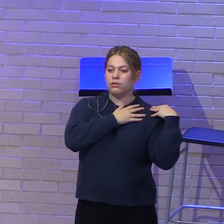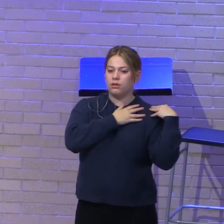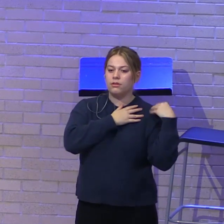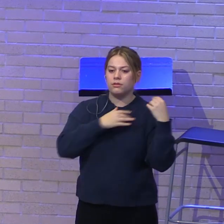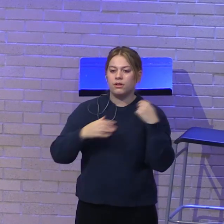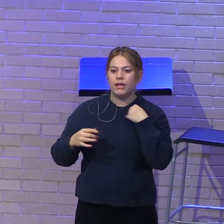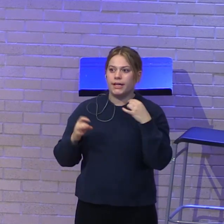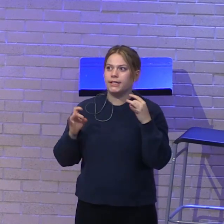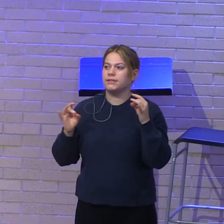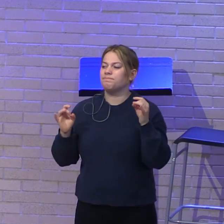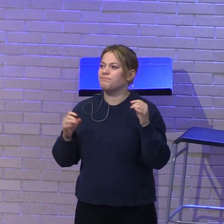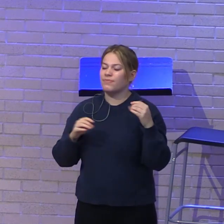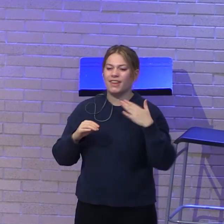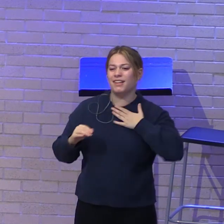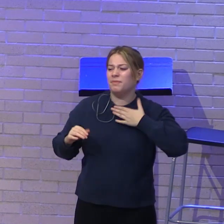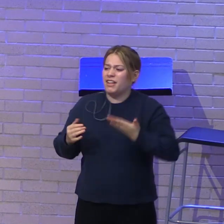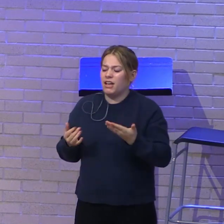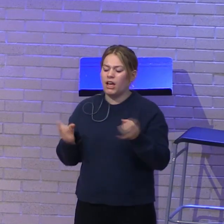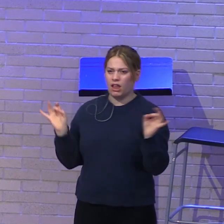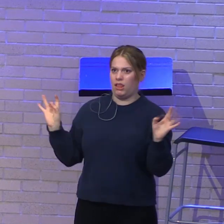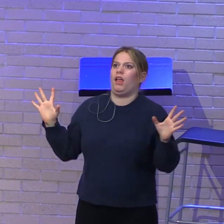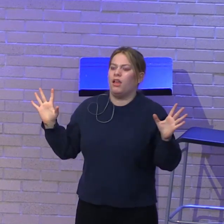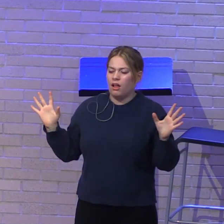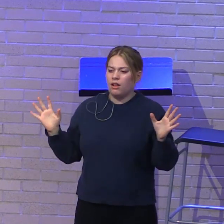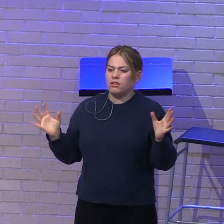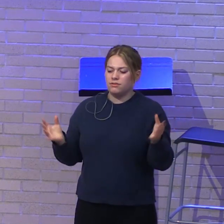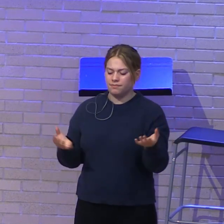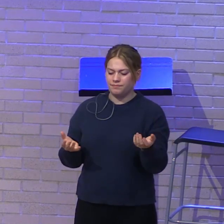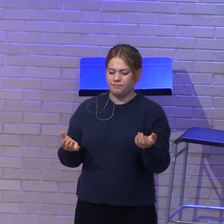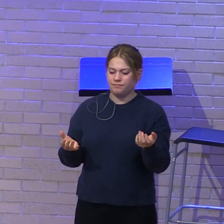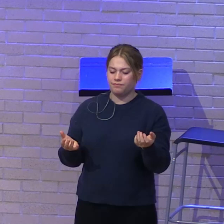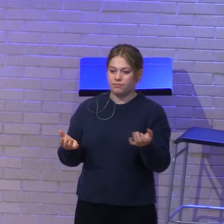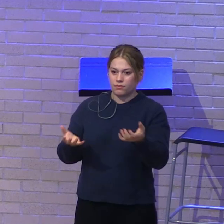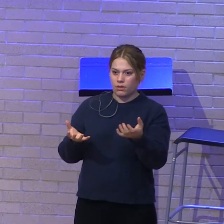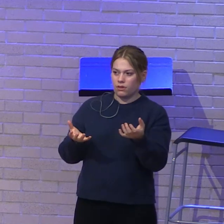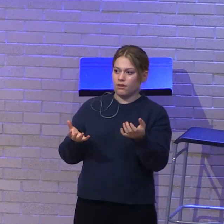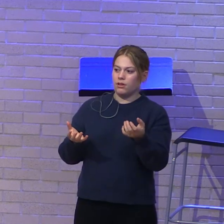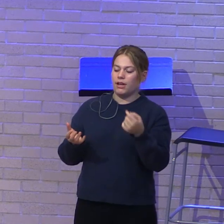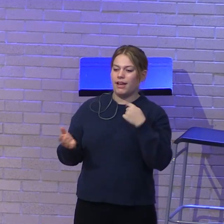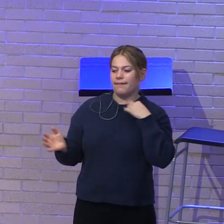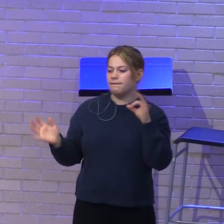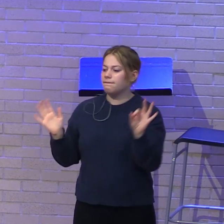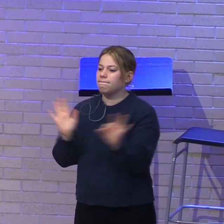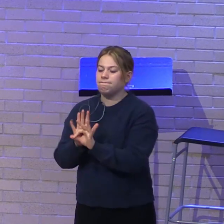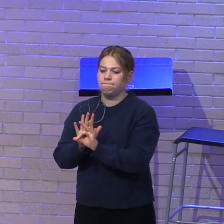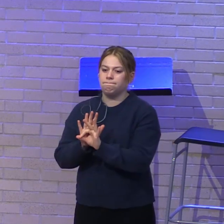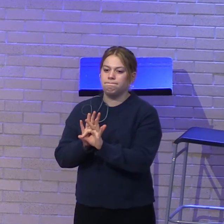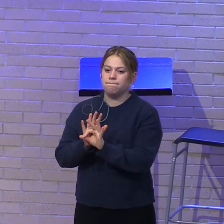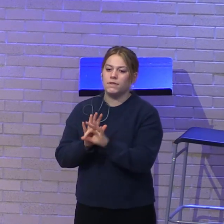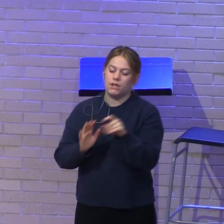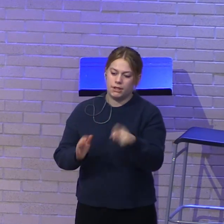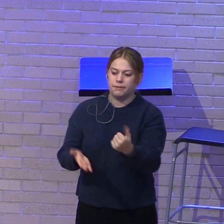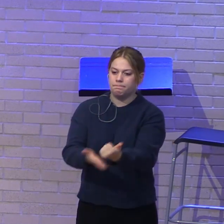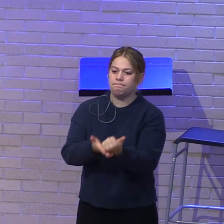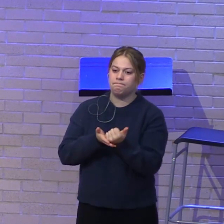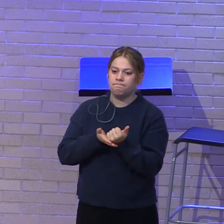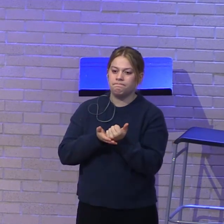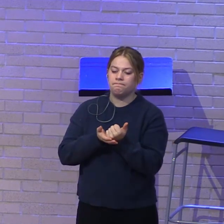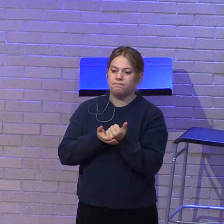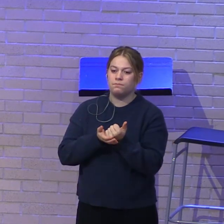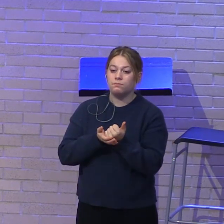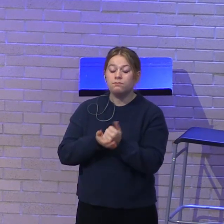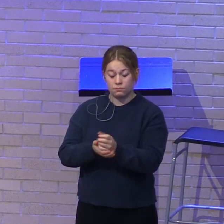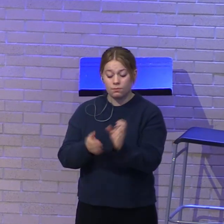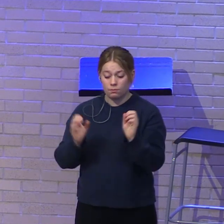admit it and have never admitted before, I have failed for the first time academically and I needed help. But that's